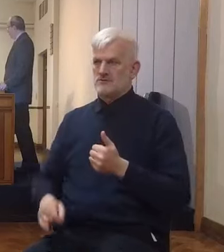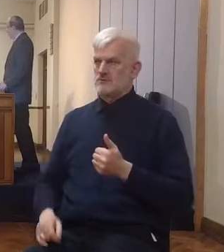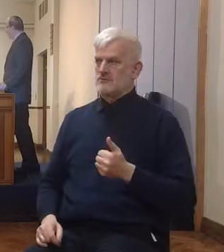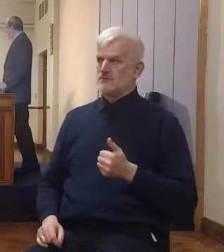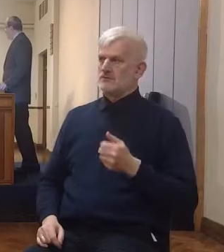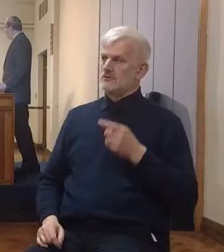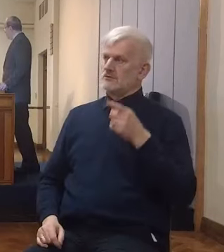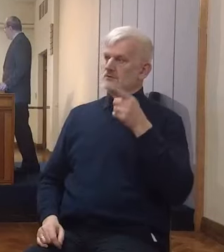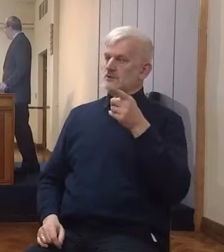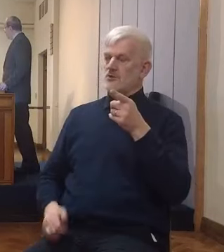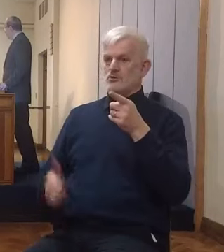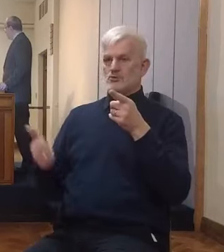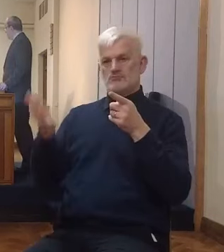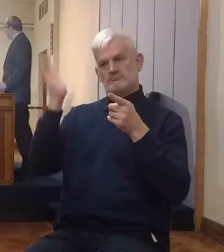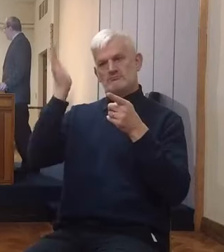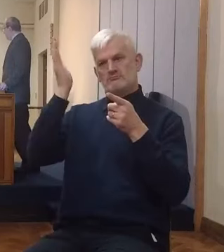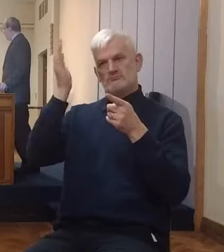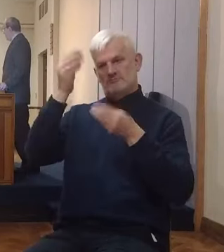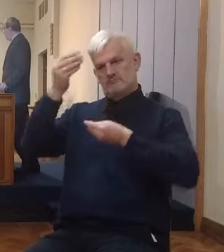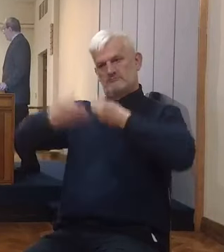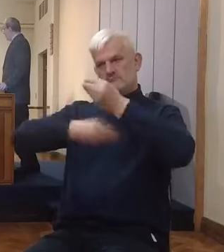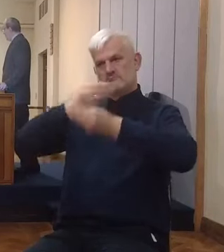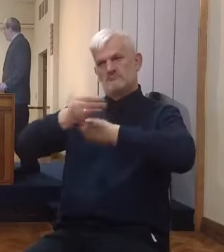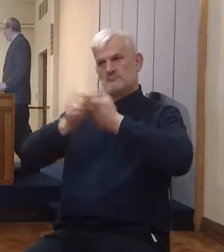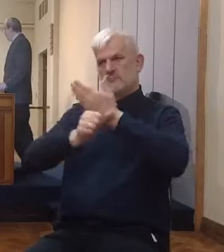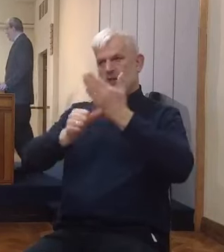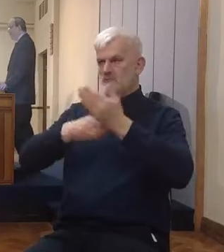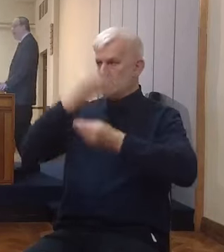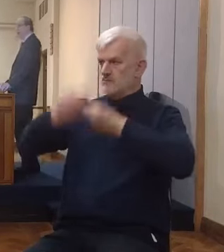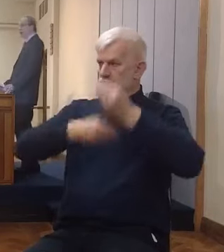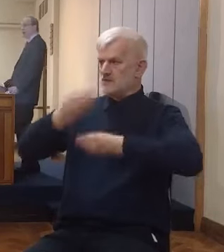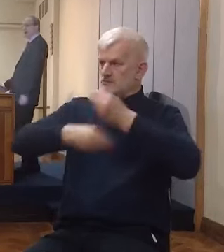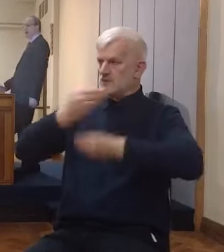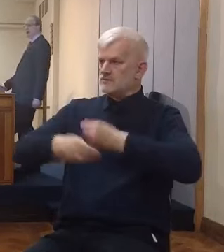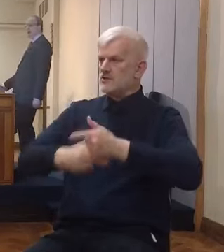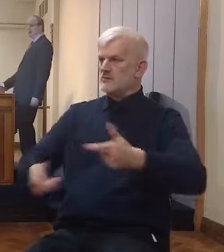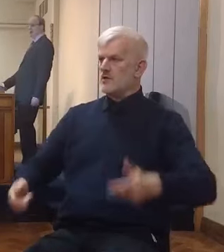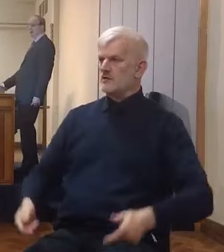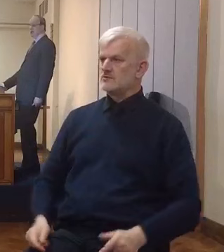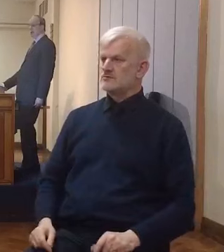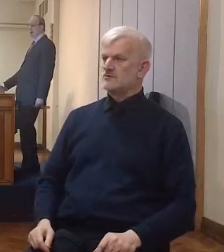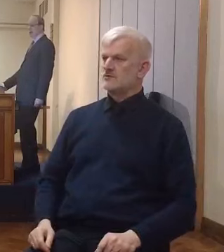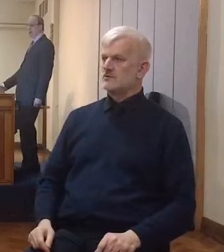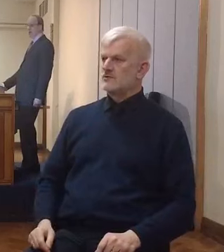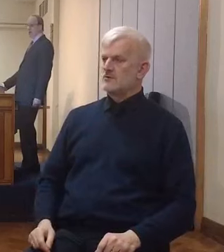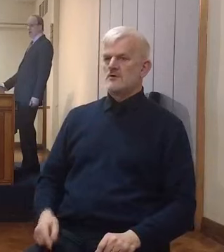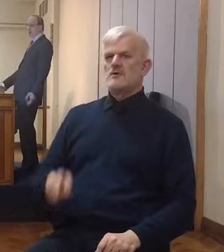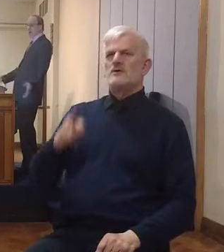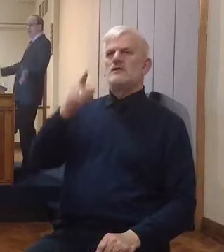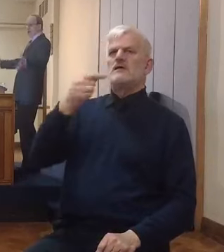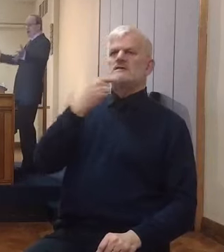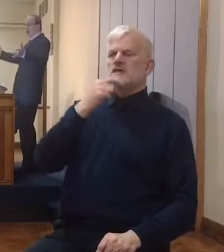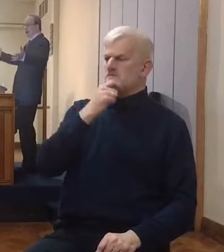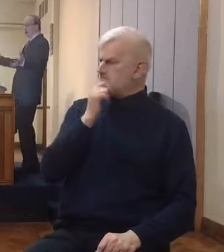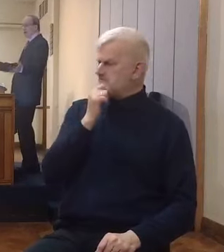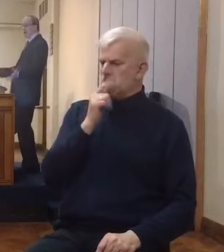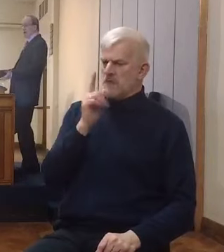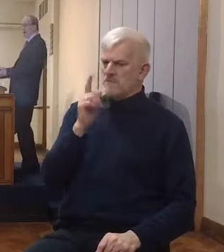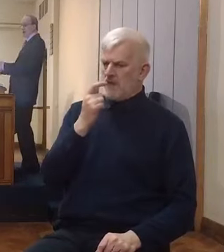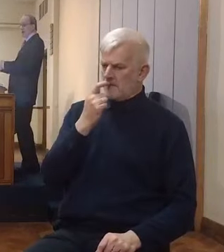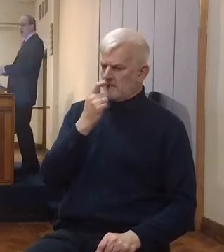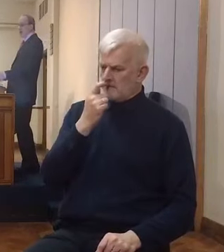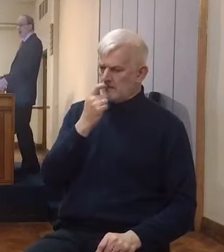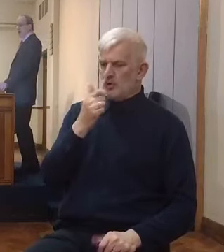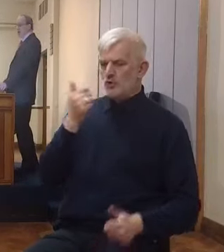people up to that. It hit difficult matters. How are you going to cure evangelicalism, which has started to